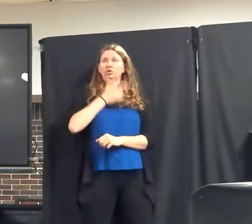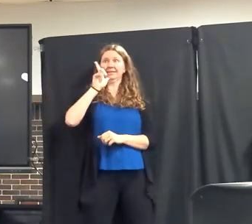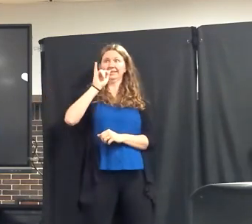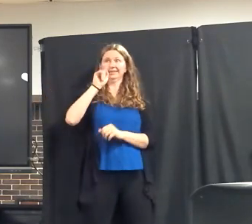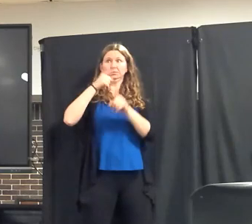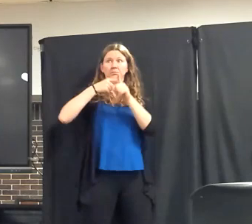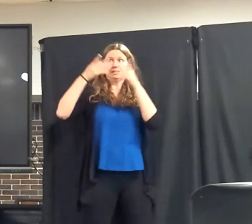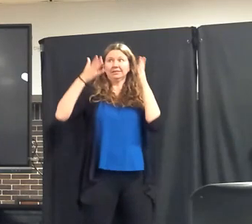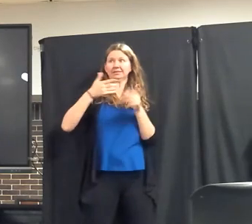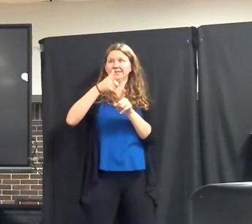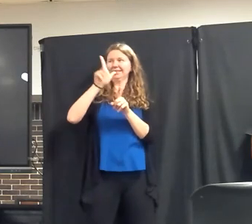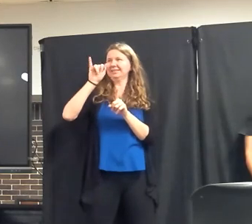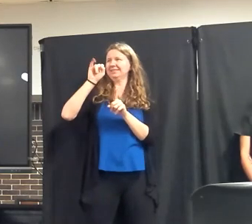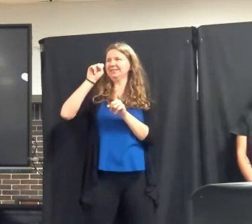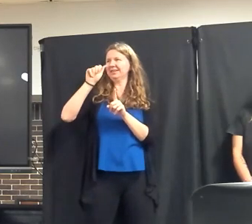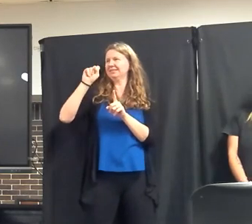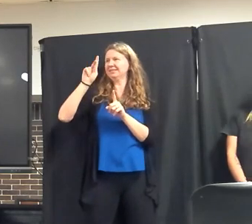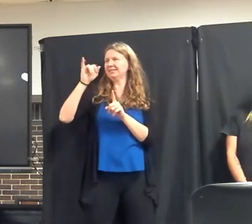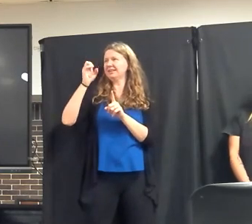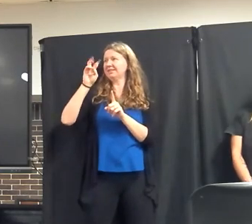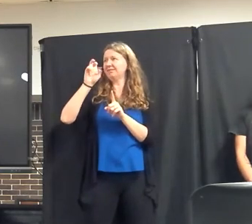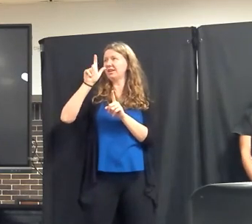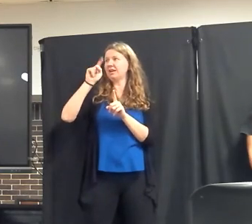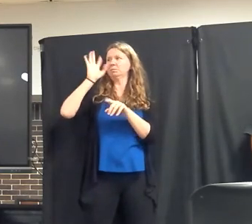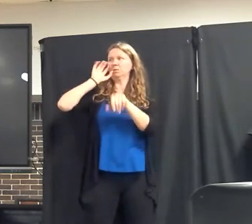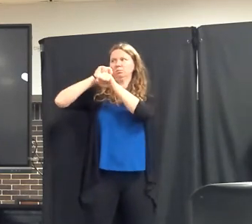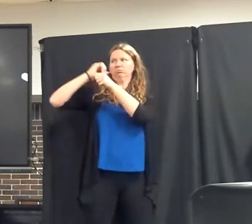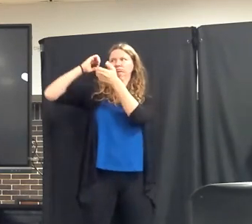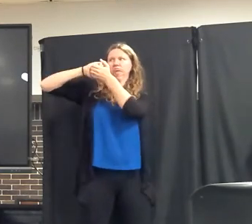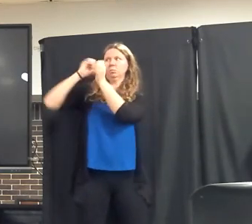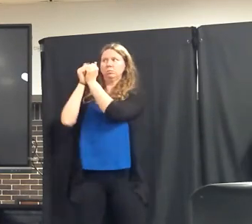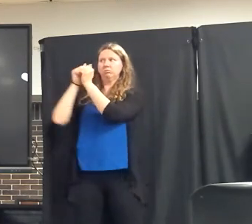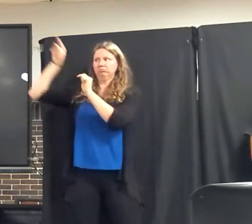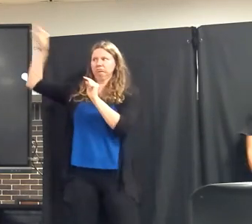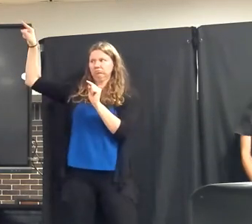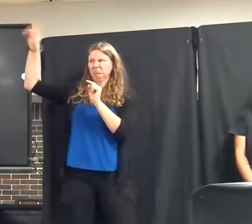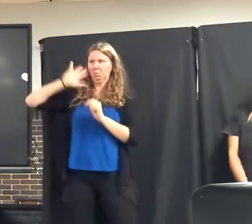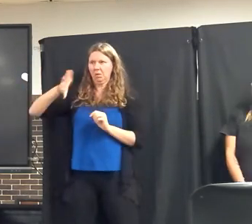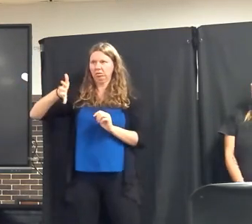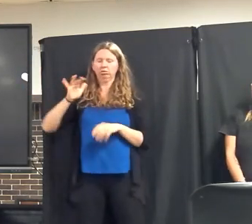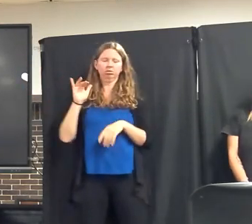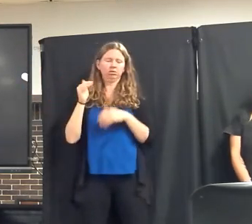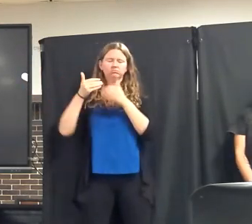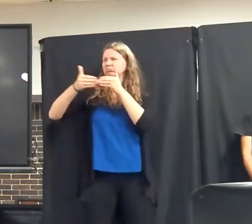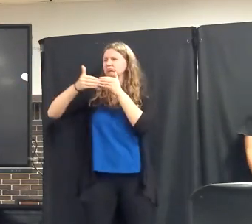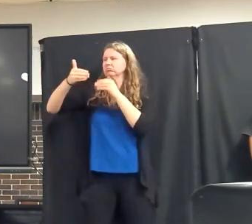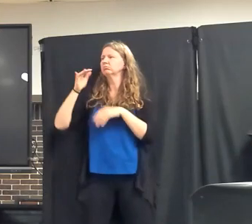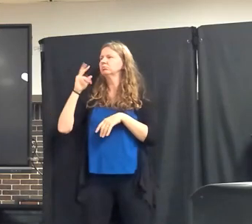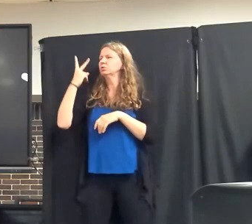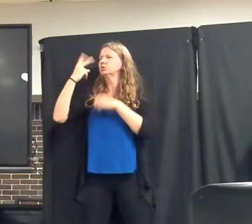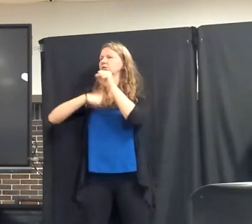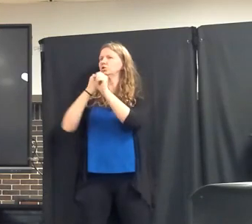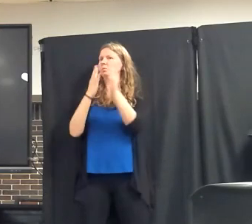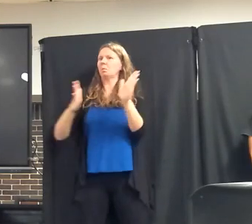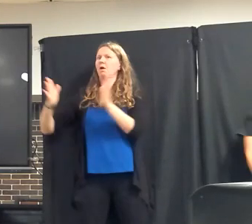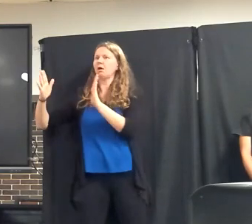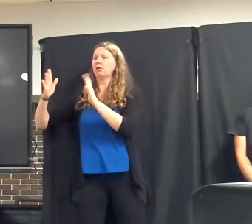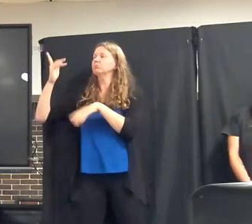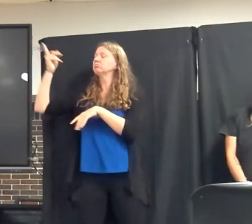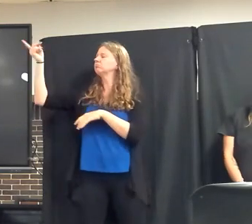are partnering with them. Our literacy specialist, Lisa Shevland, will be working closely with them moving